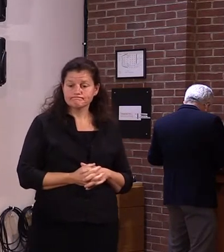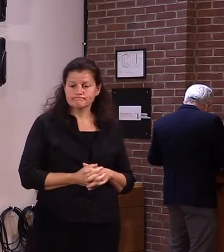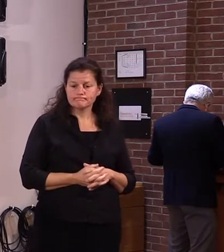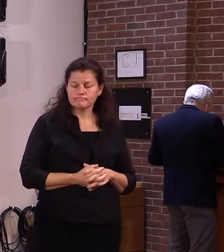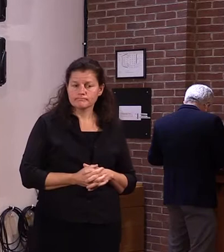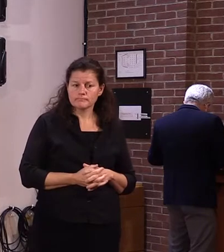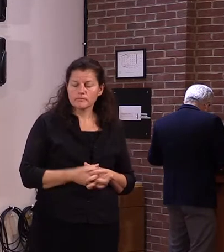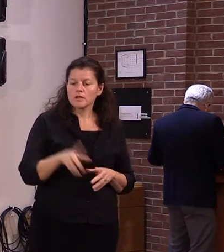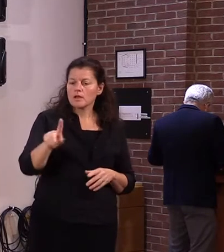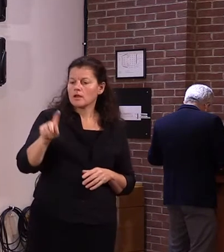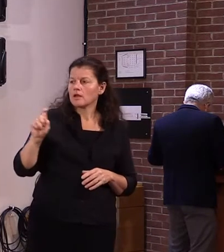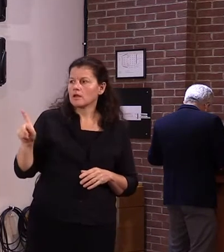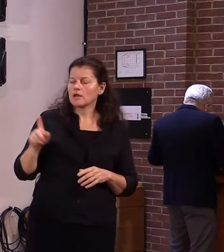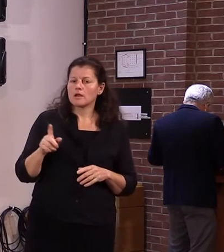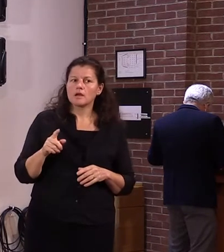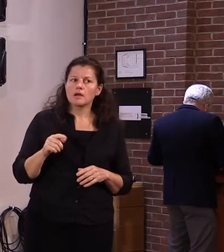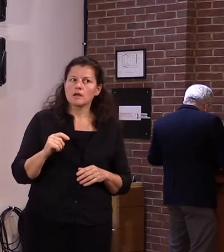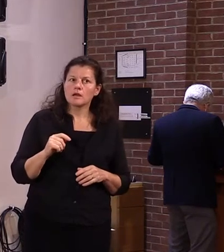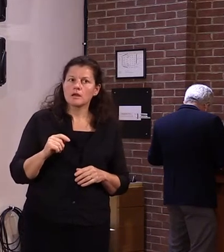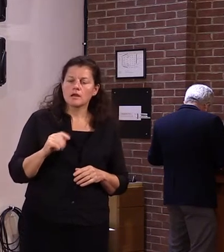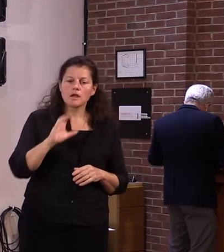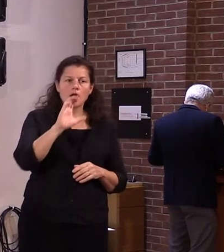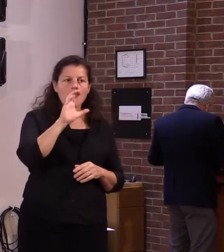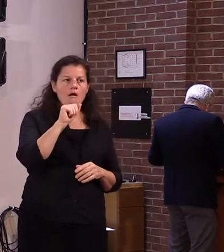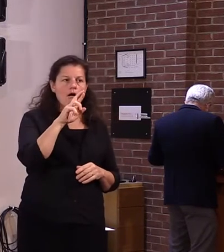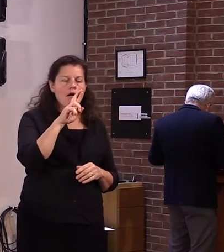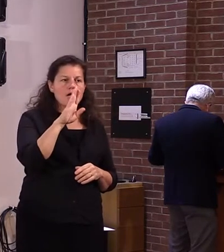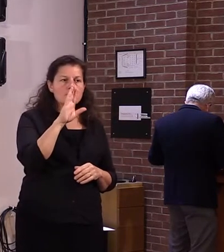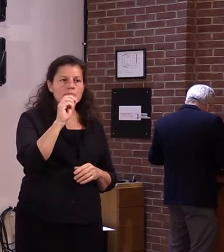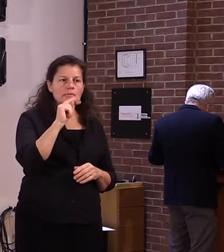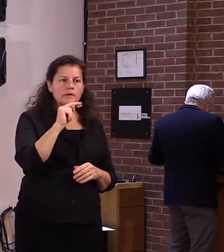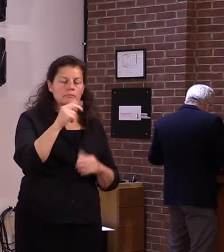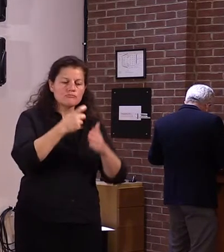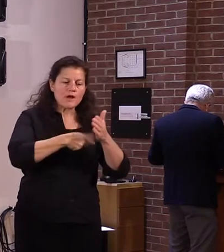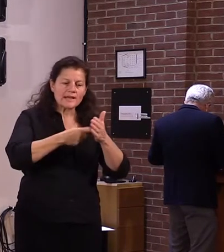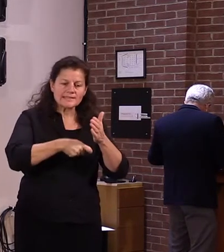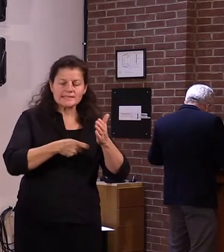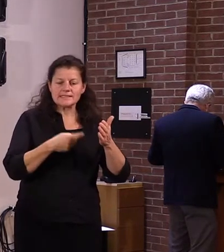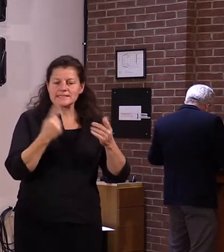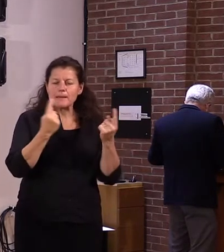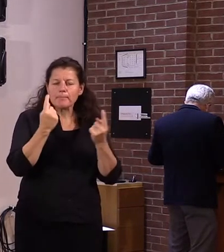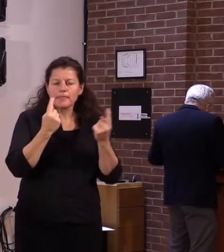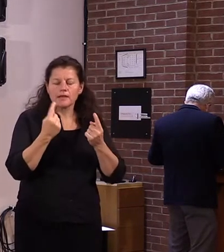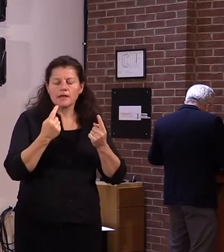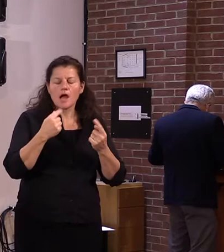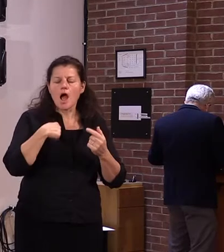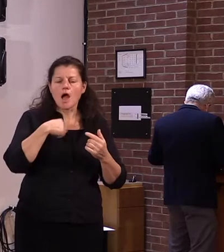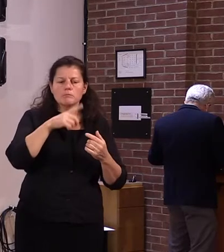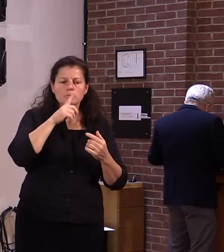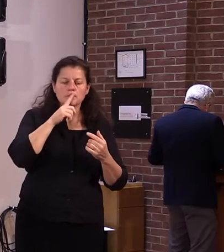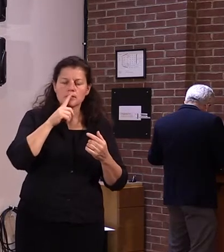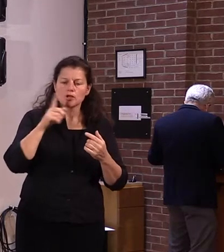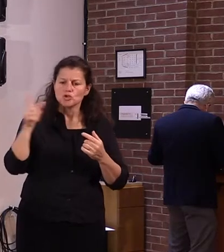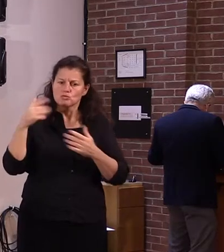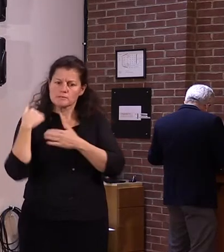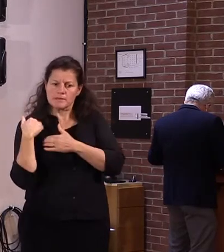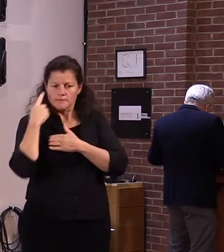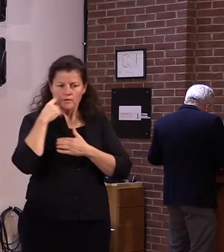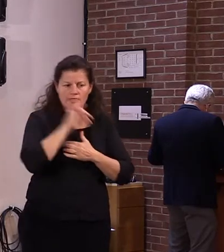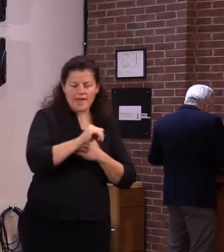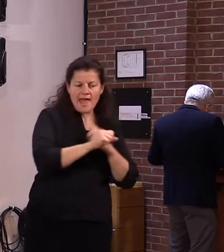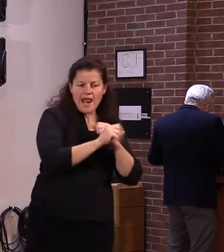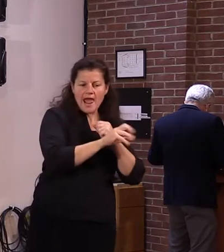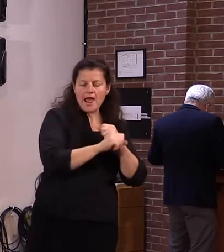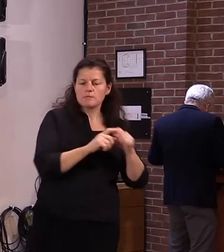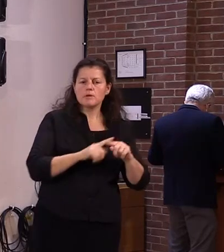In respect to some sort of carbon pricing, I mean, I'm not holding you accountable for what's in the ad, but do you think that carbon